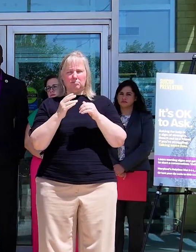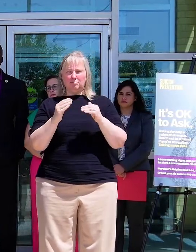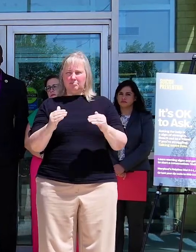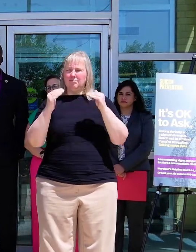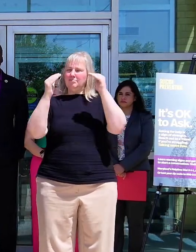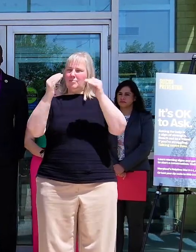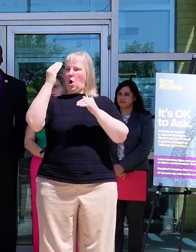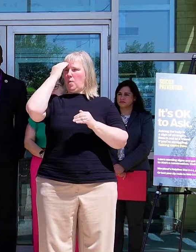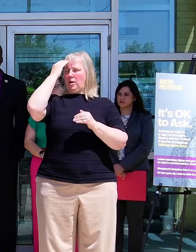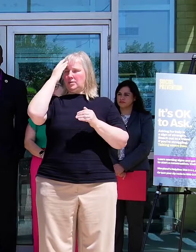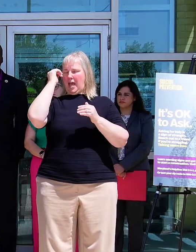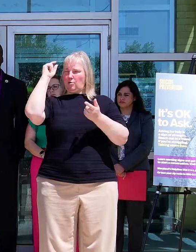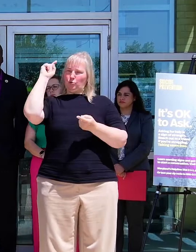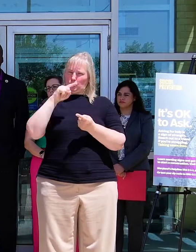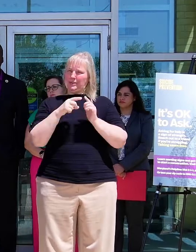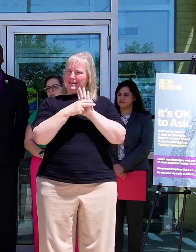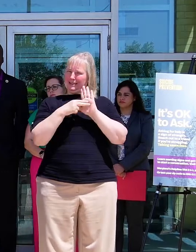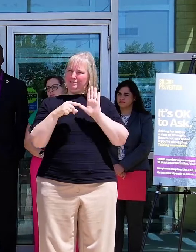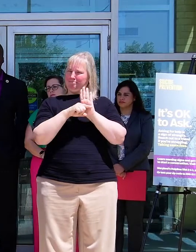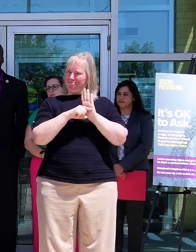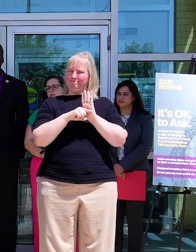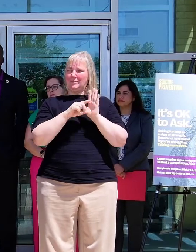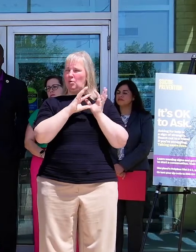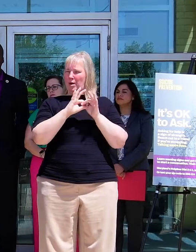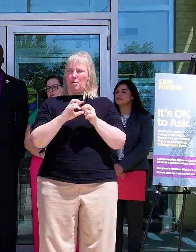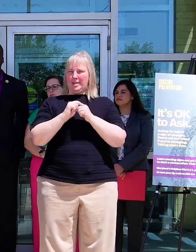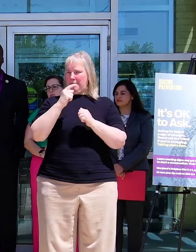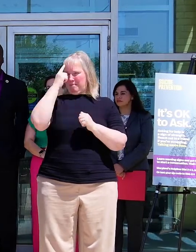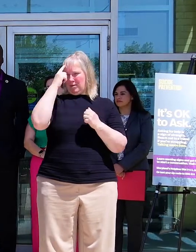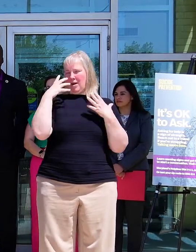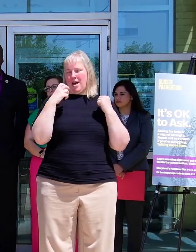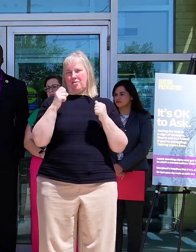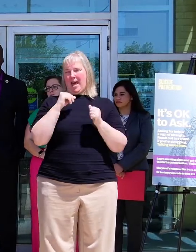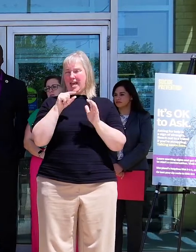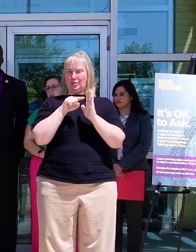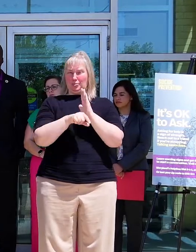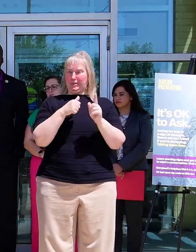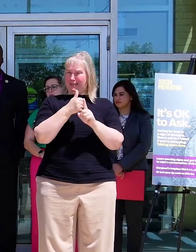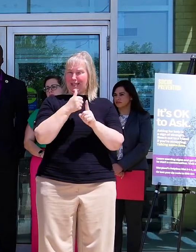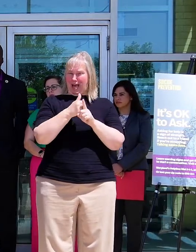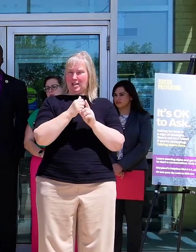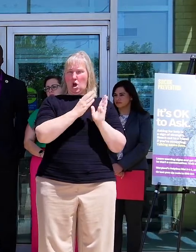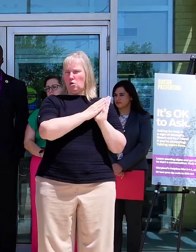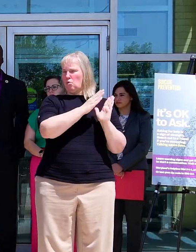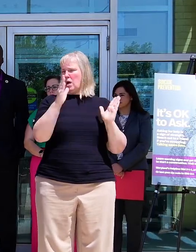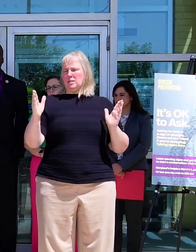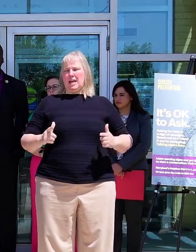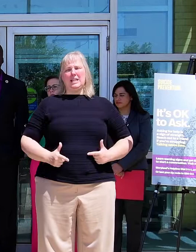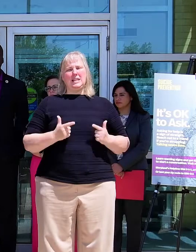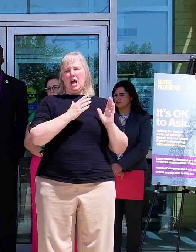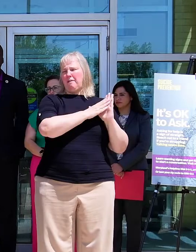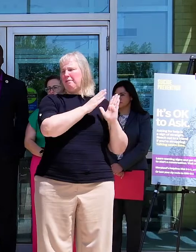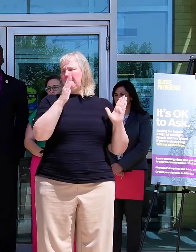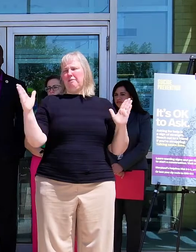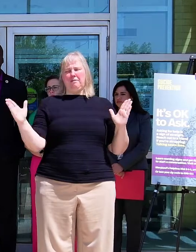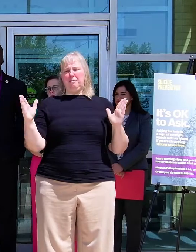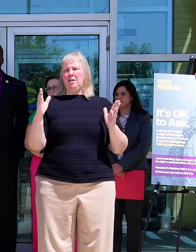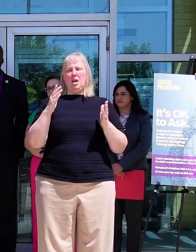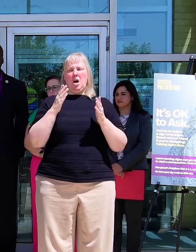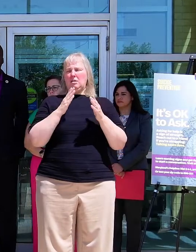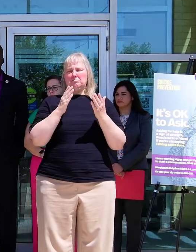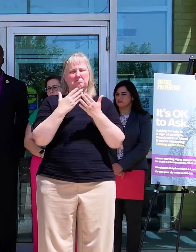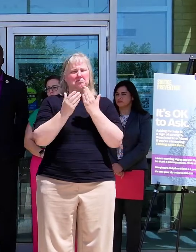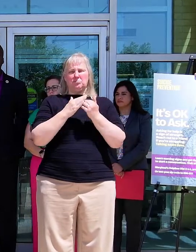stigma associated with mental health and suicide across the lifespan, across races and ethnicities, across